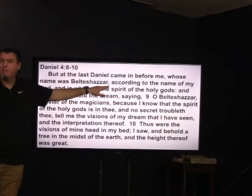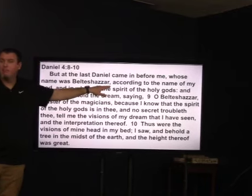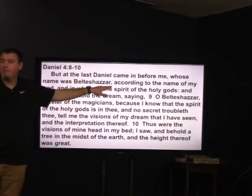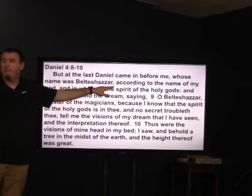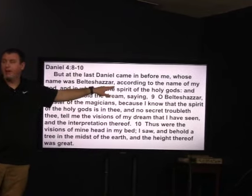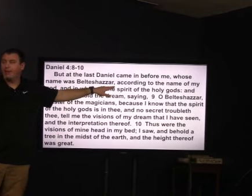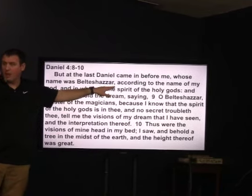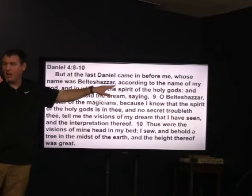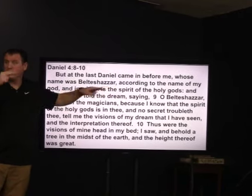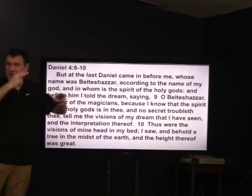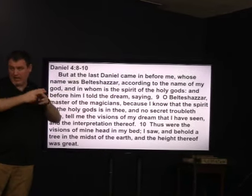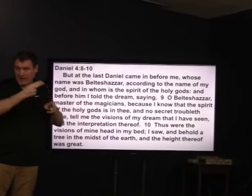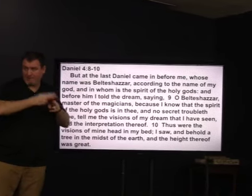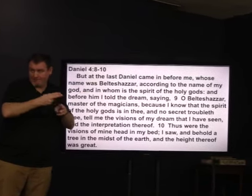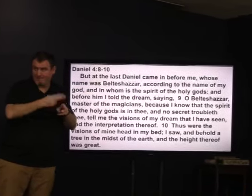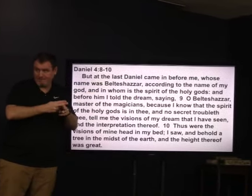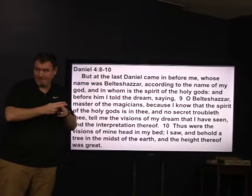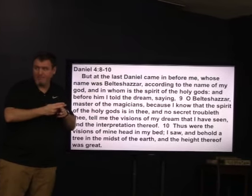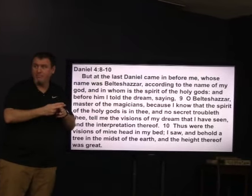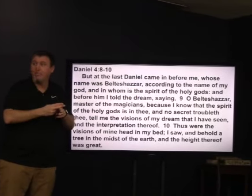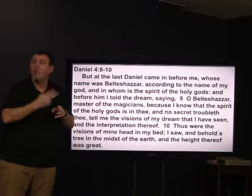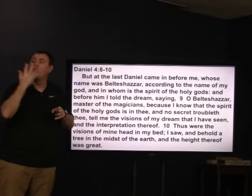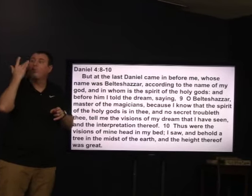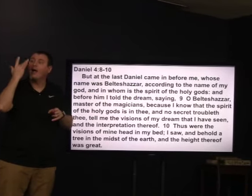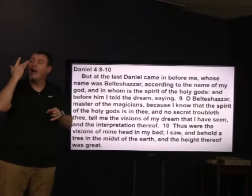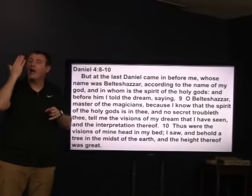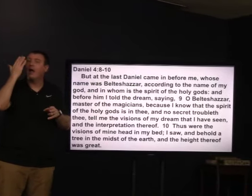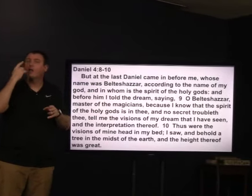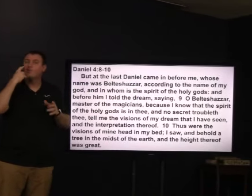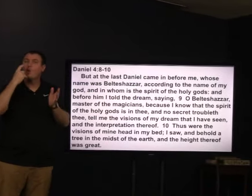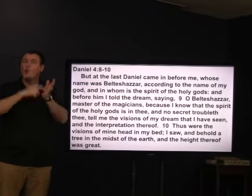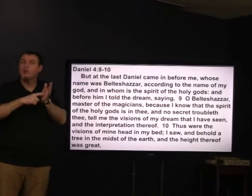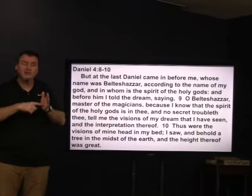His name was Belshazzar.